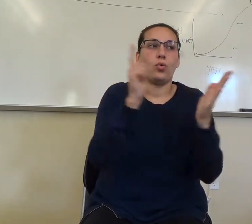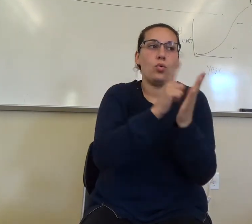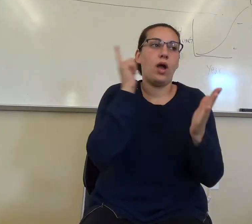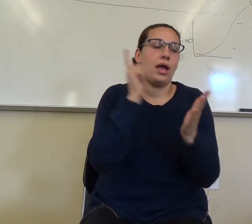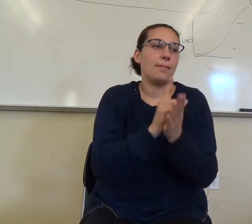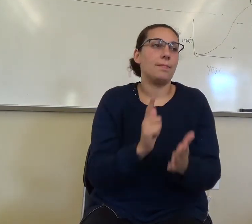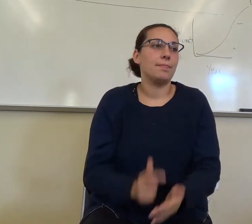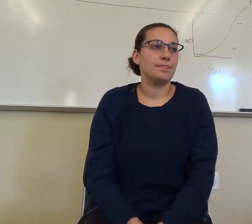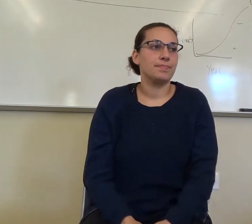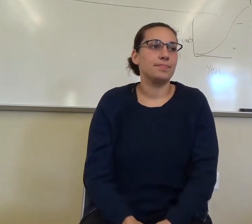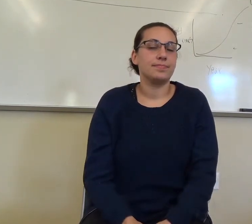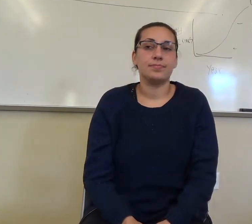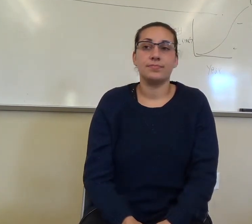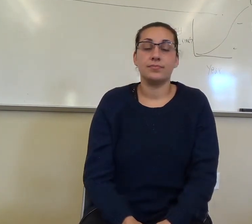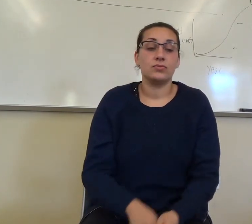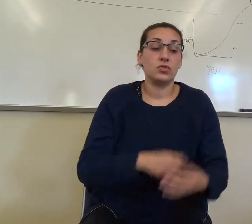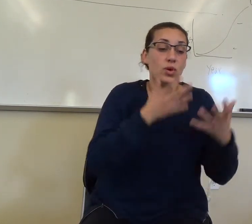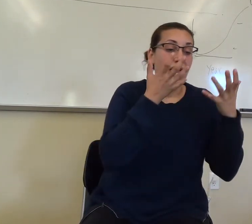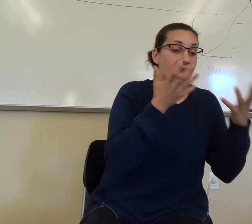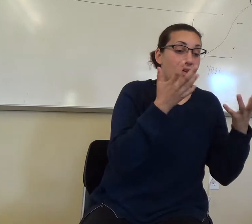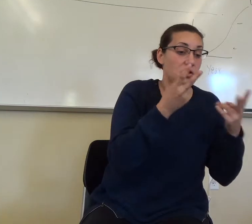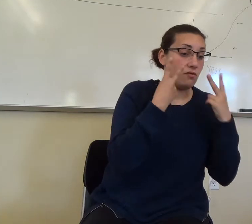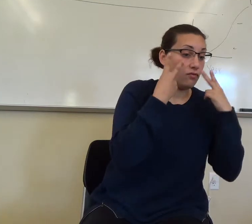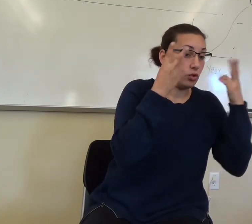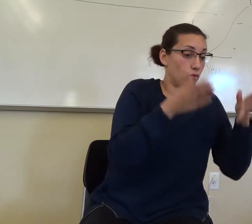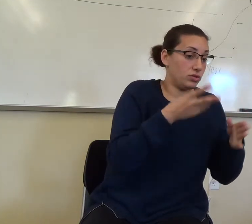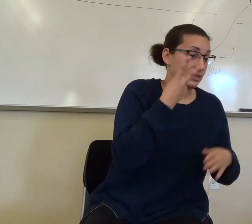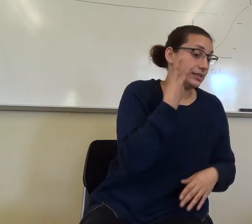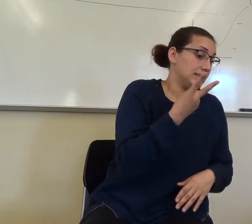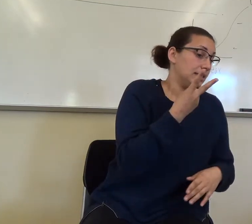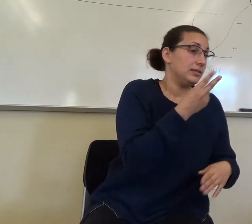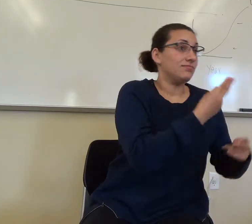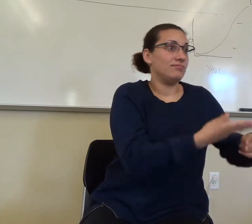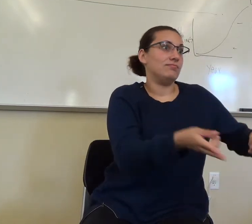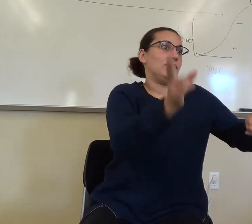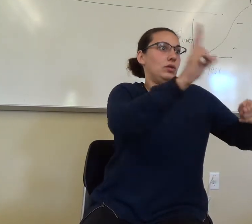upswing, light viewers don't.